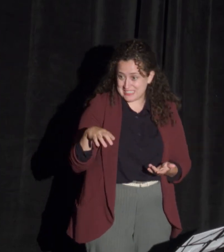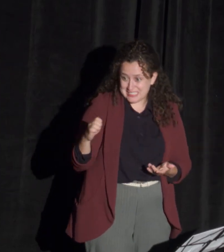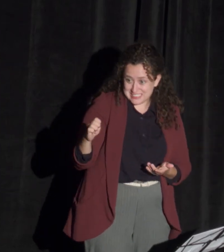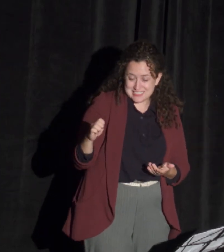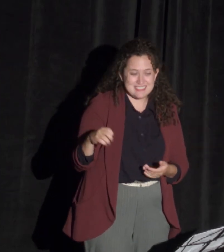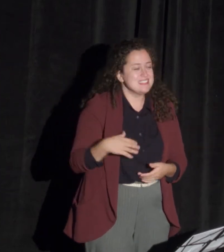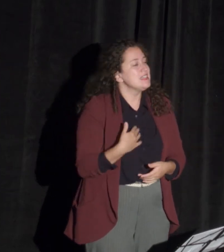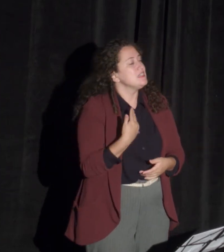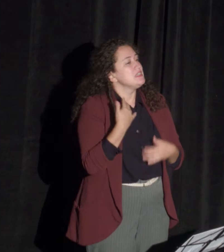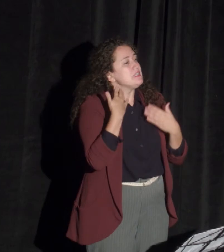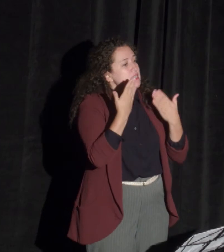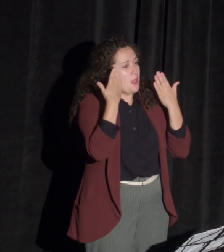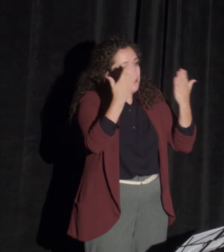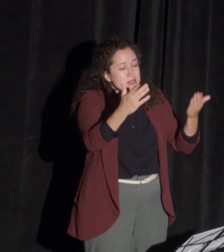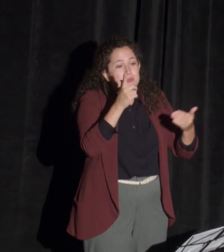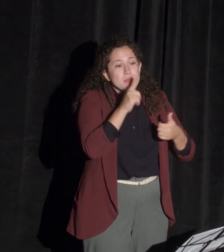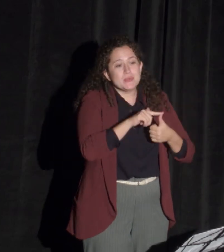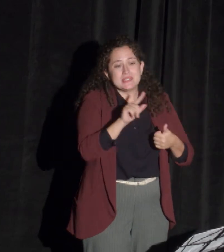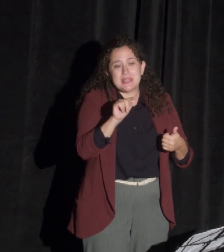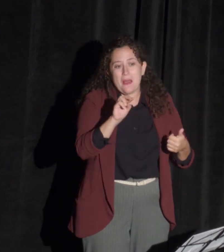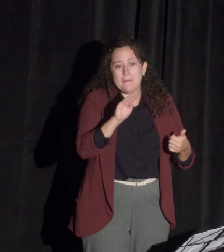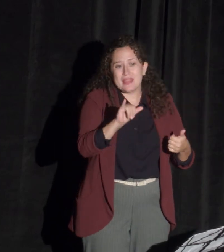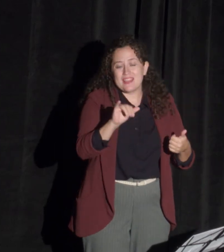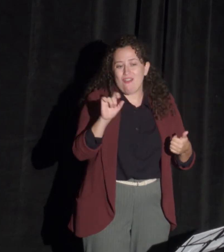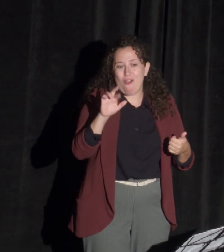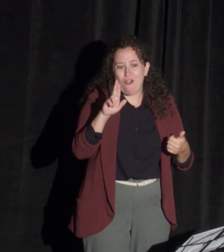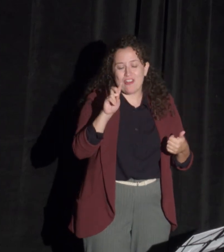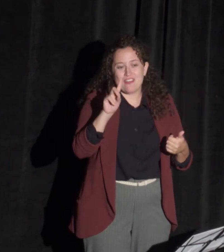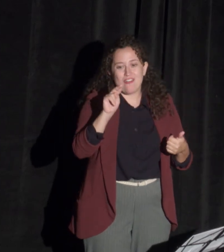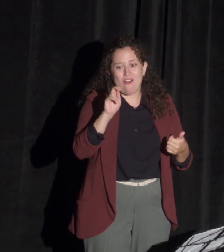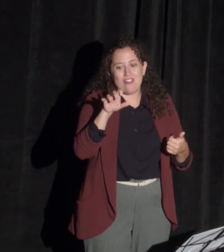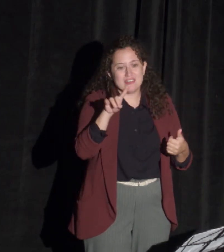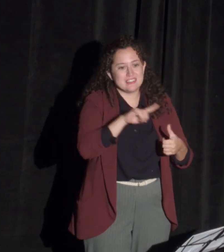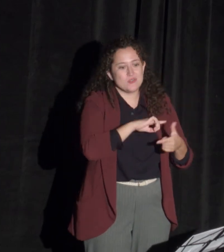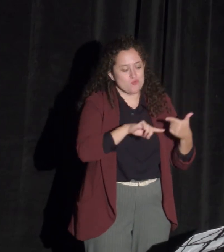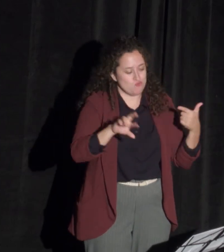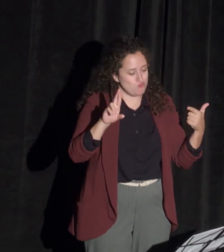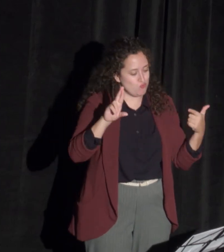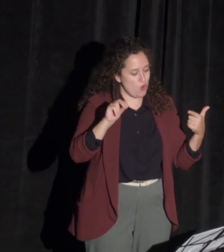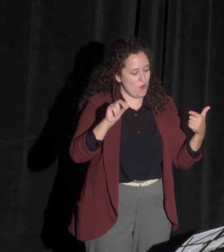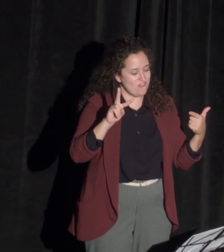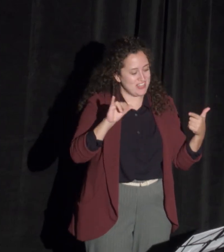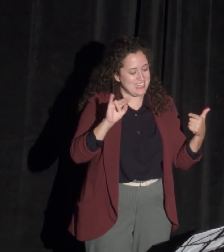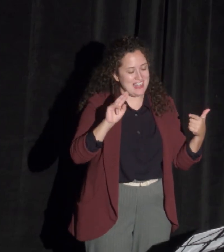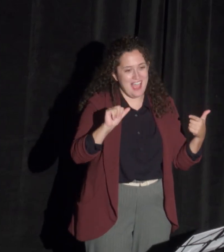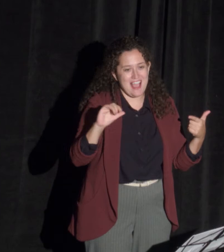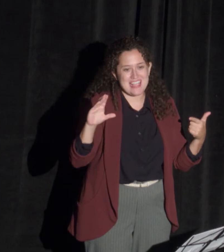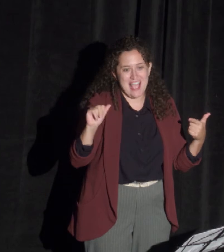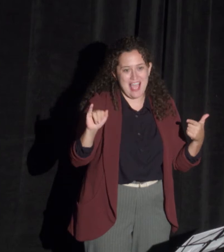Tommy Arnold, Rovina Kai, Ashley McKenzie,